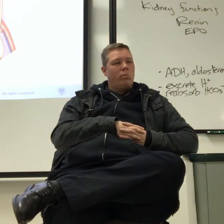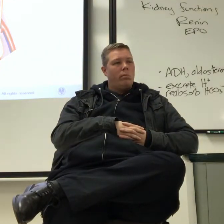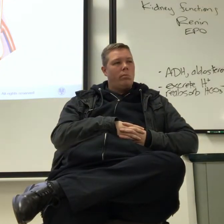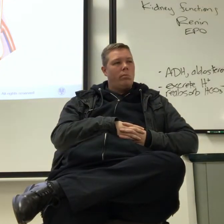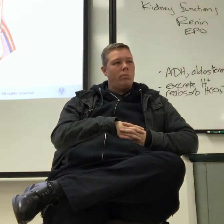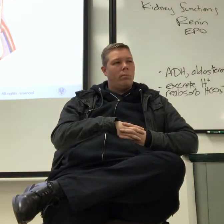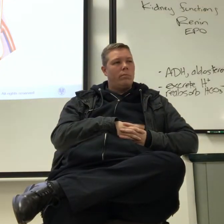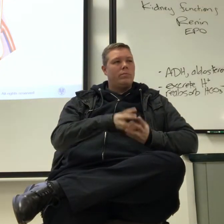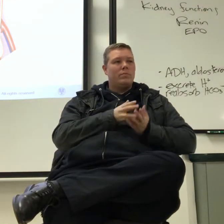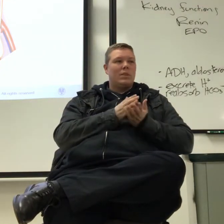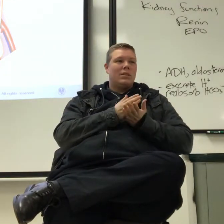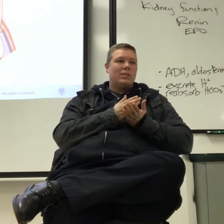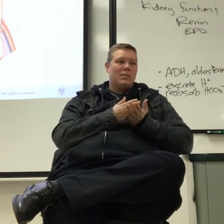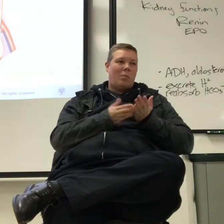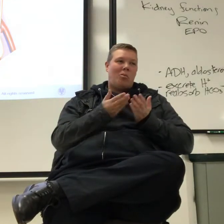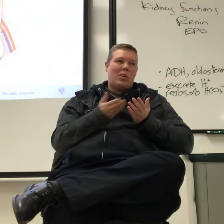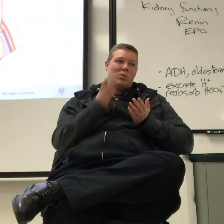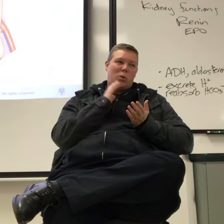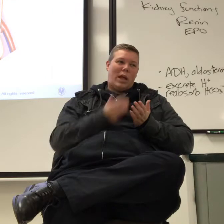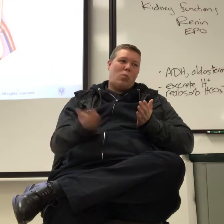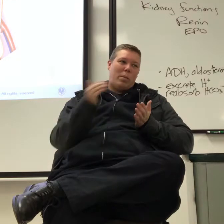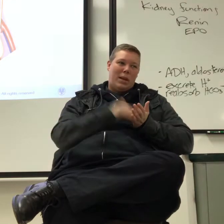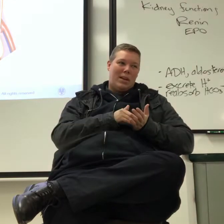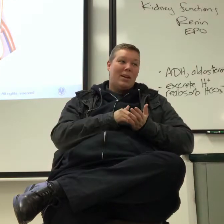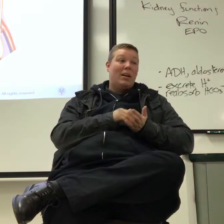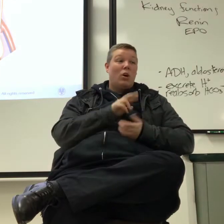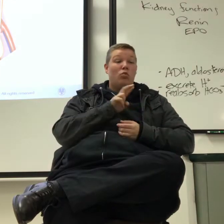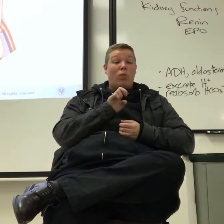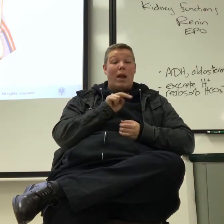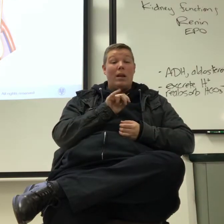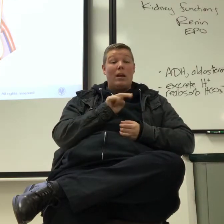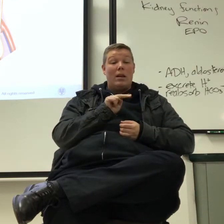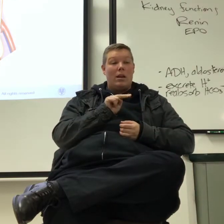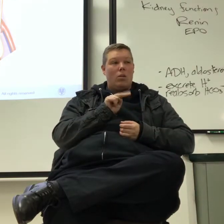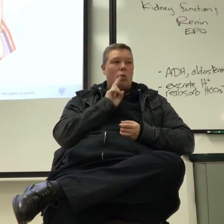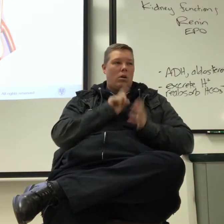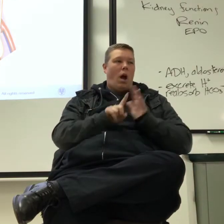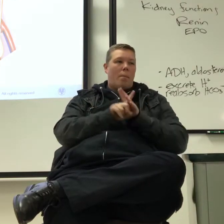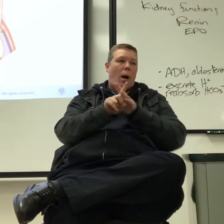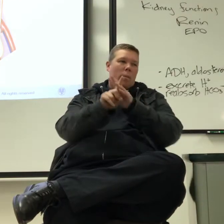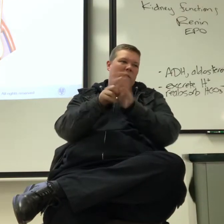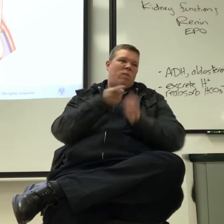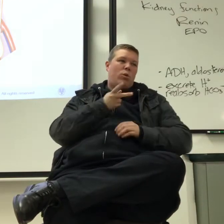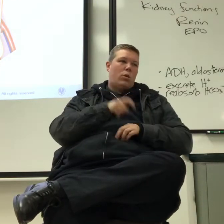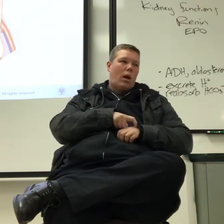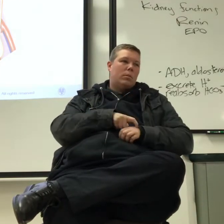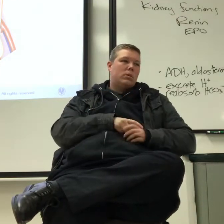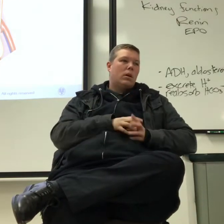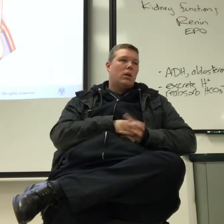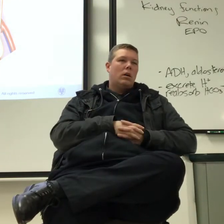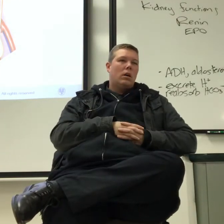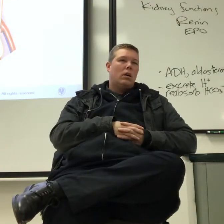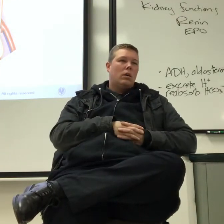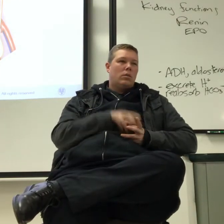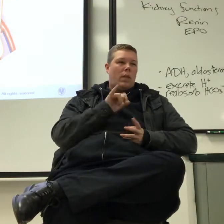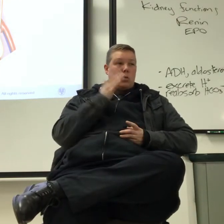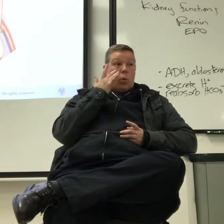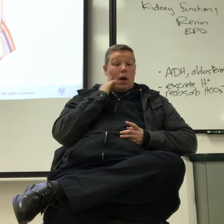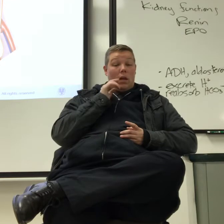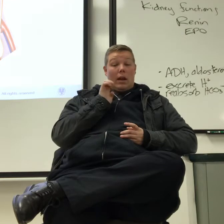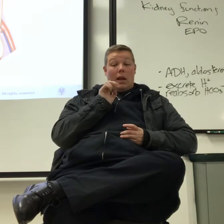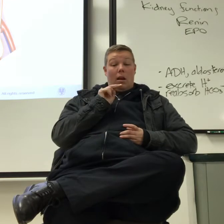get repeated in ANP, and well, renin is definitely one of those things that comes up a few times. So that's why the